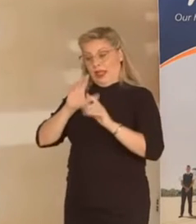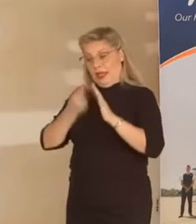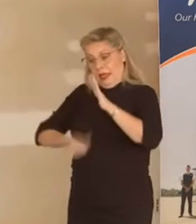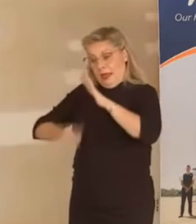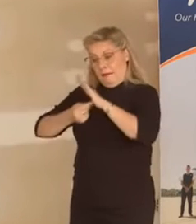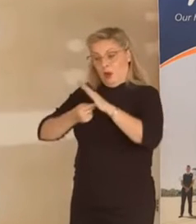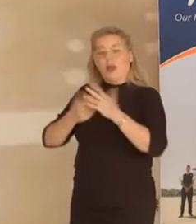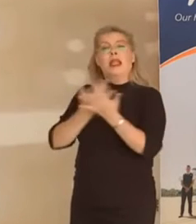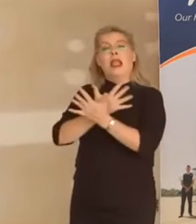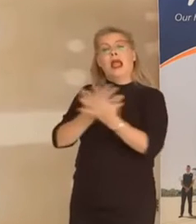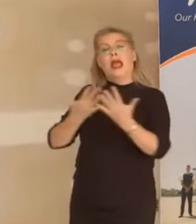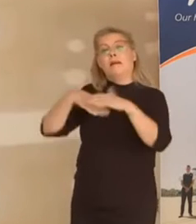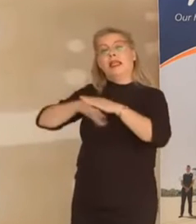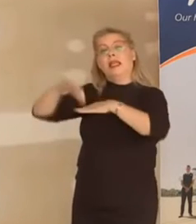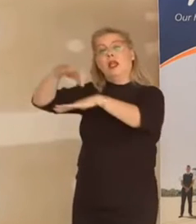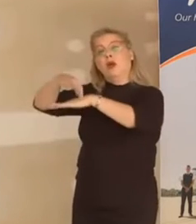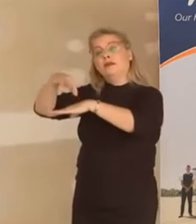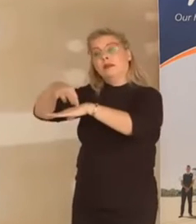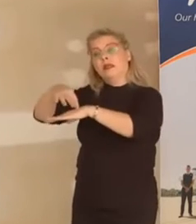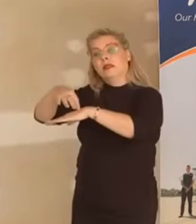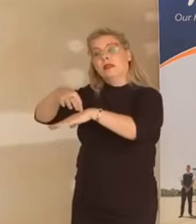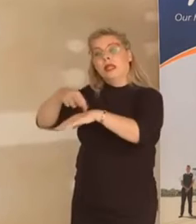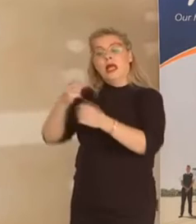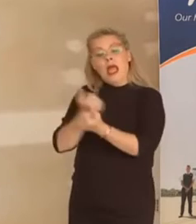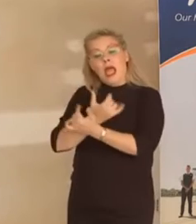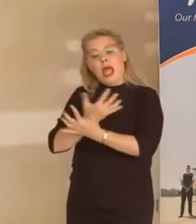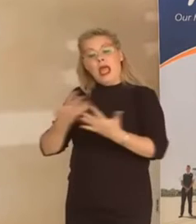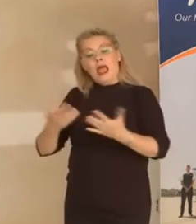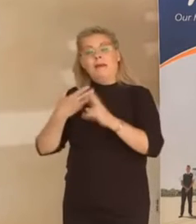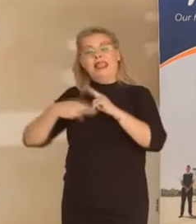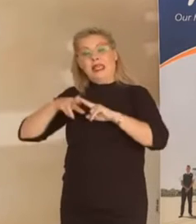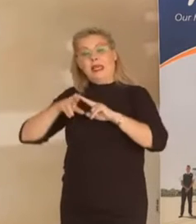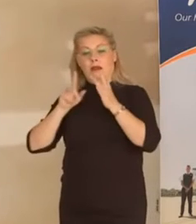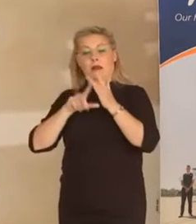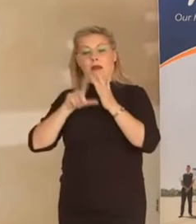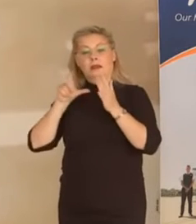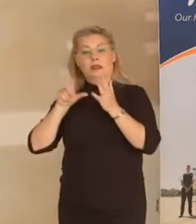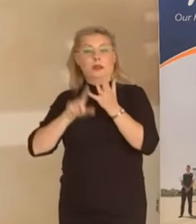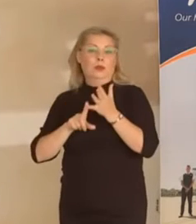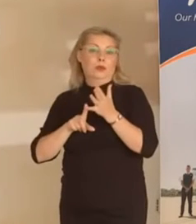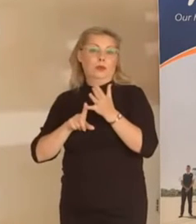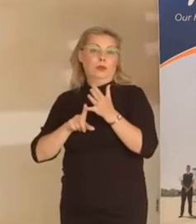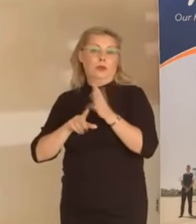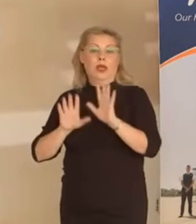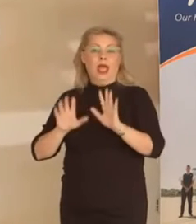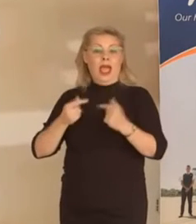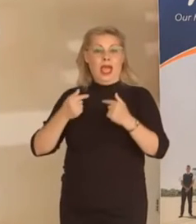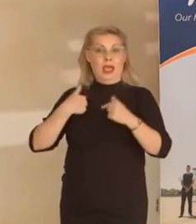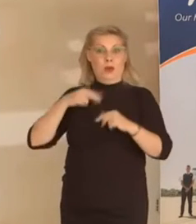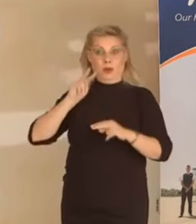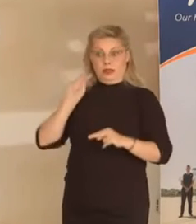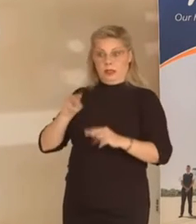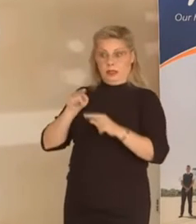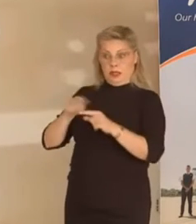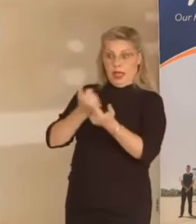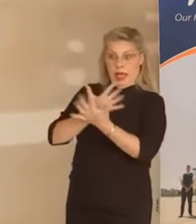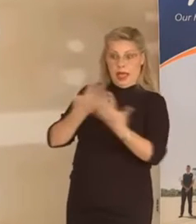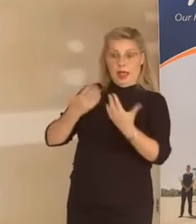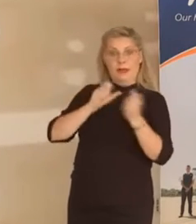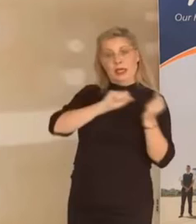is pleasing to see here in our state is there's a plateauing of those numbers. There's a